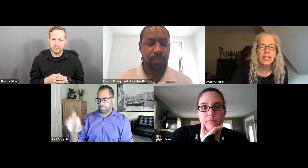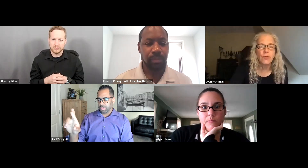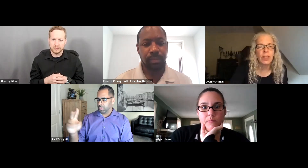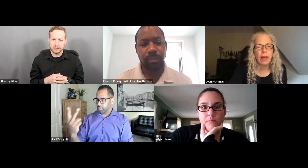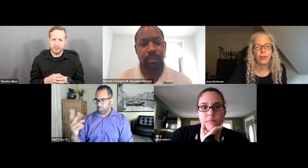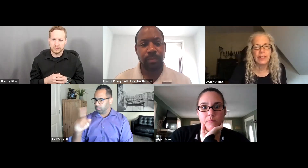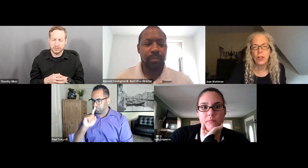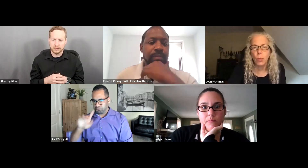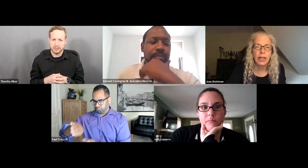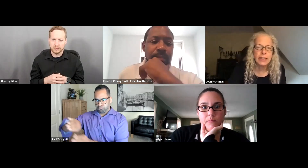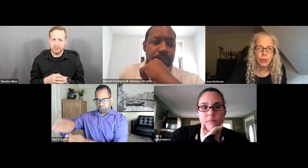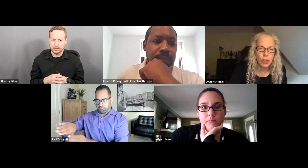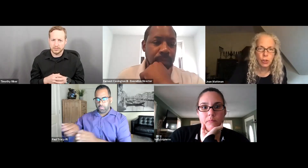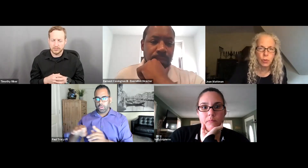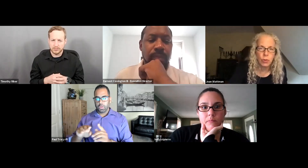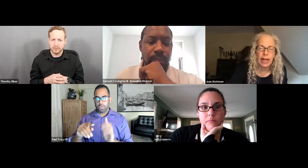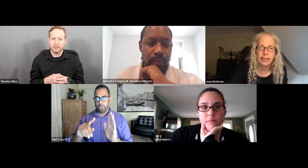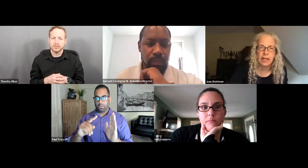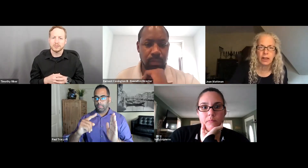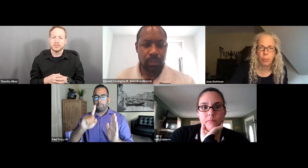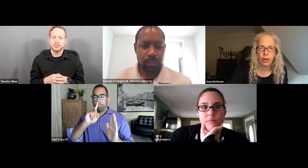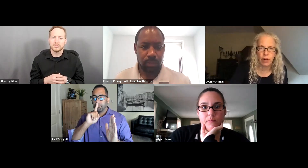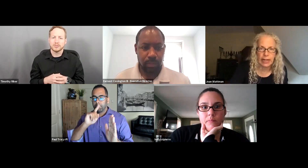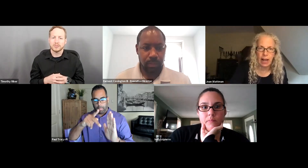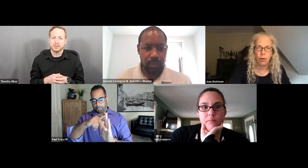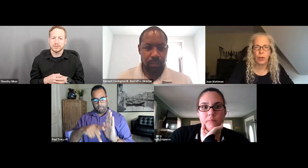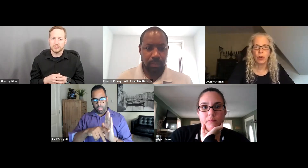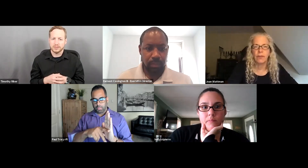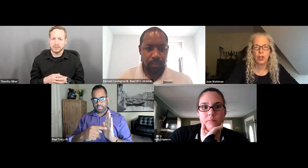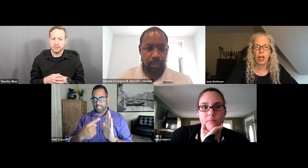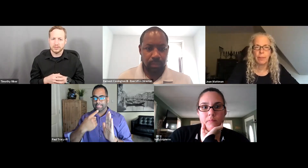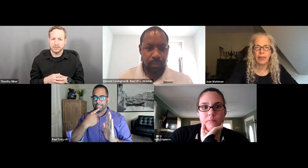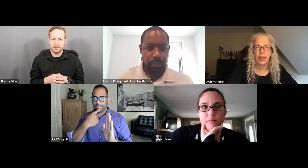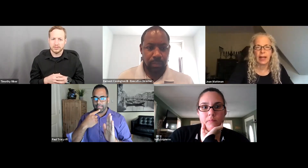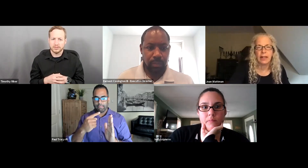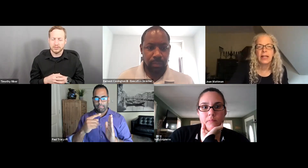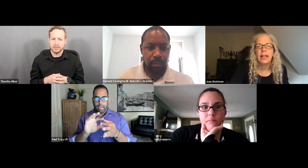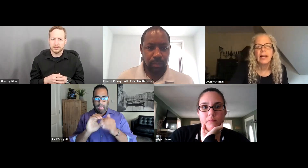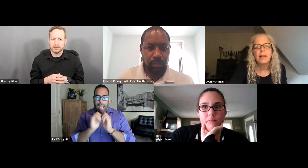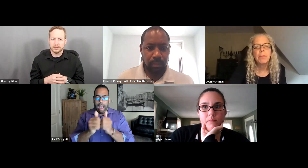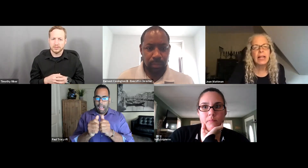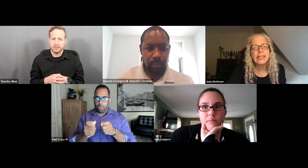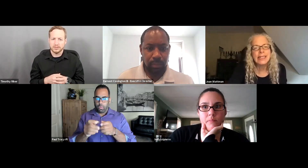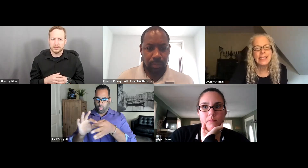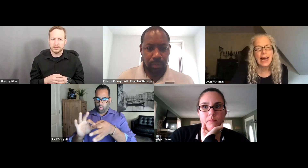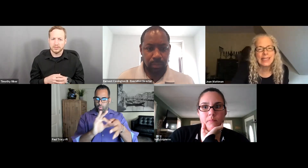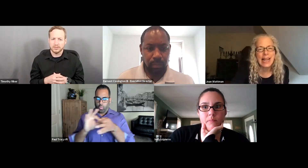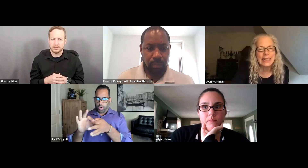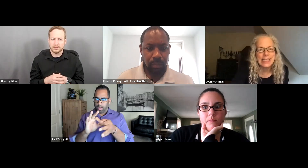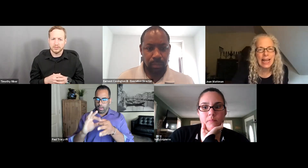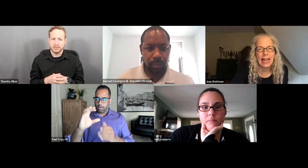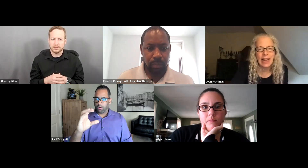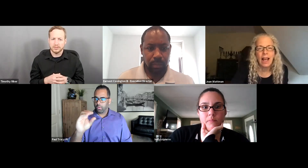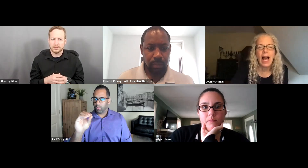And it doesn't really matter if it's tier 1, tier 2, that's not the point right now. We don't have to talk about that. The policy does not